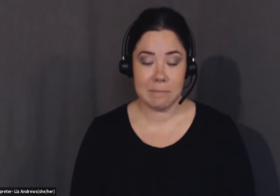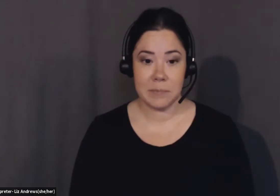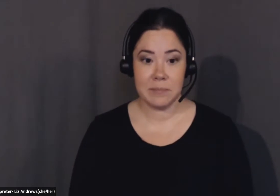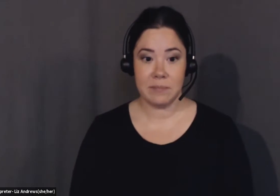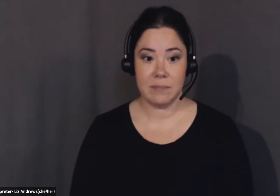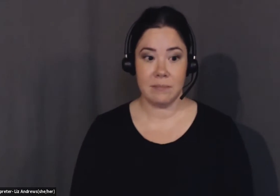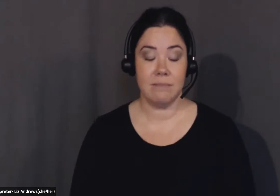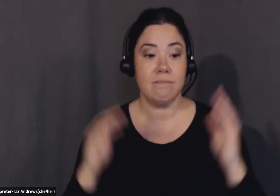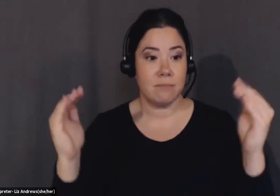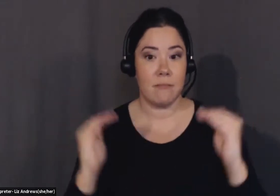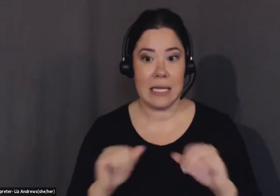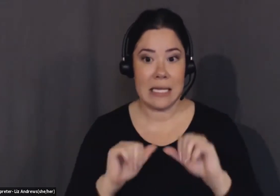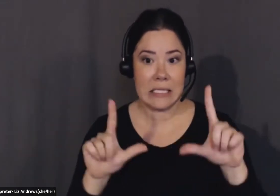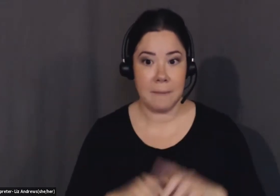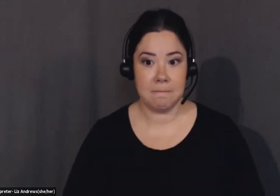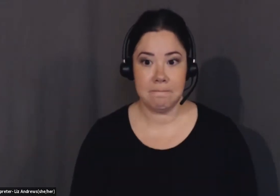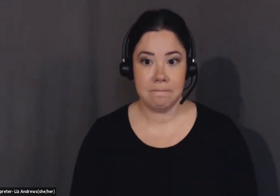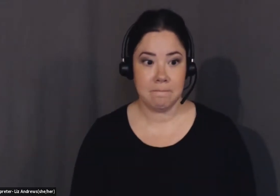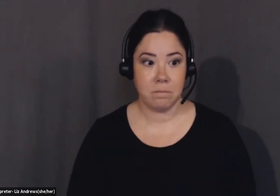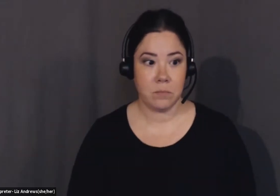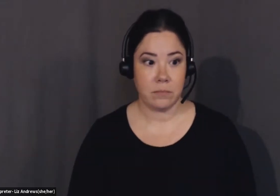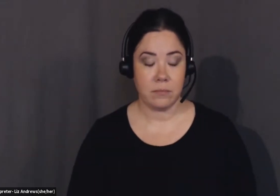Next slide. Next slide.